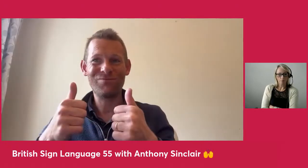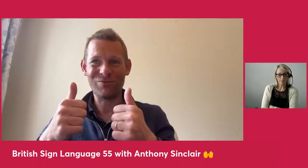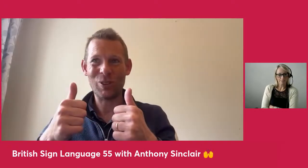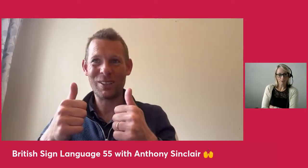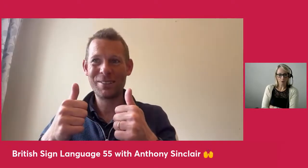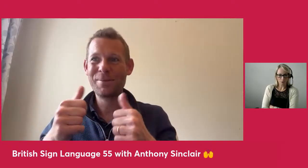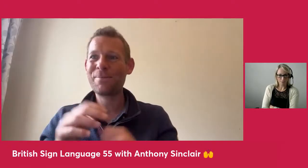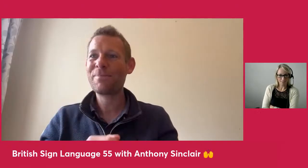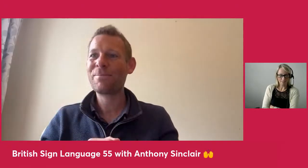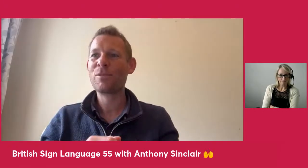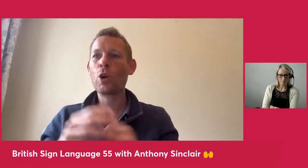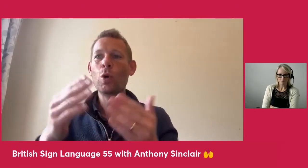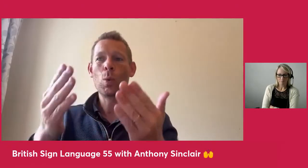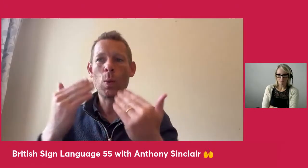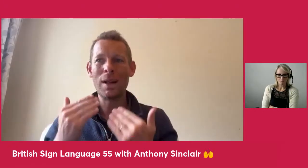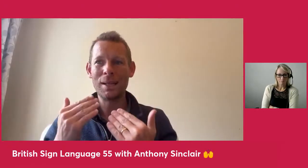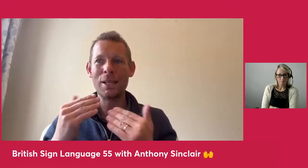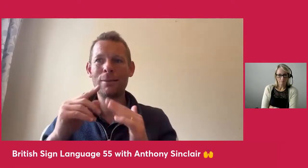home feels included.